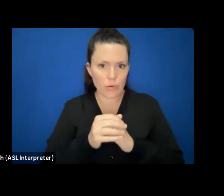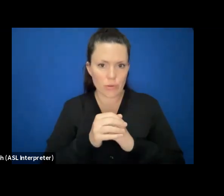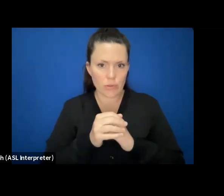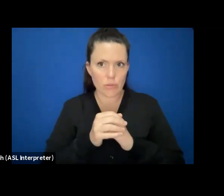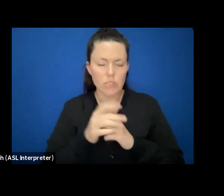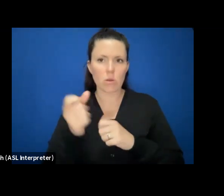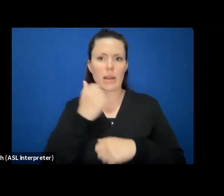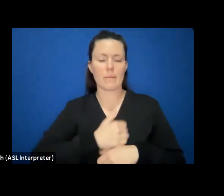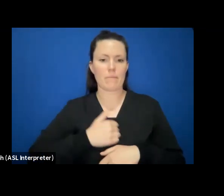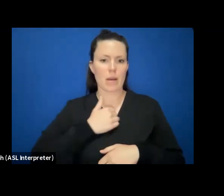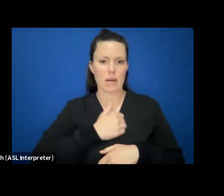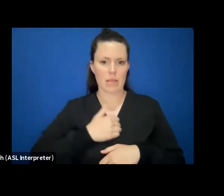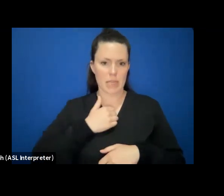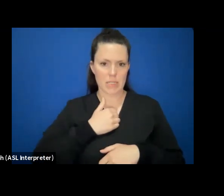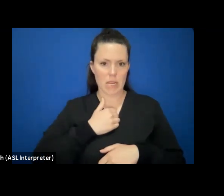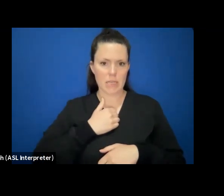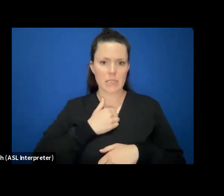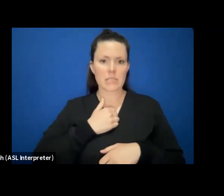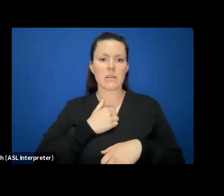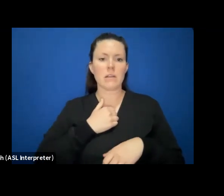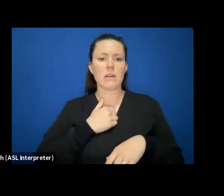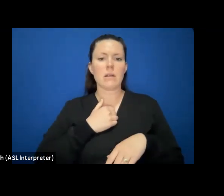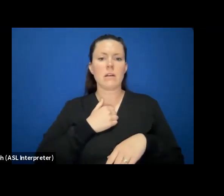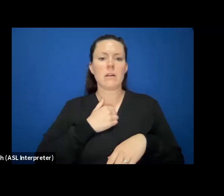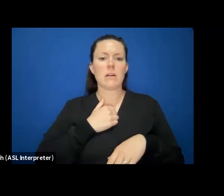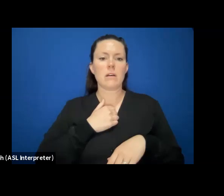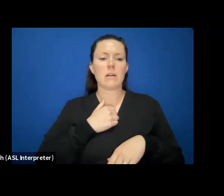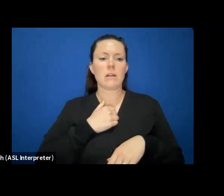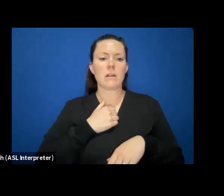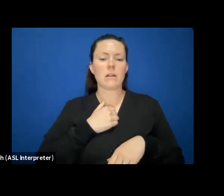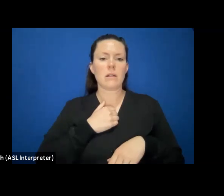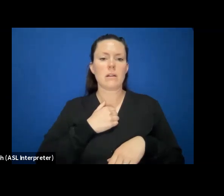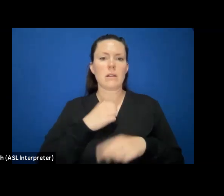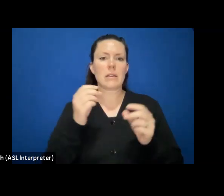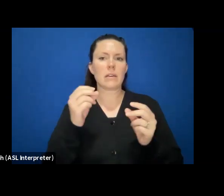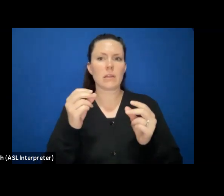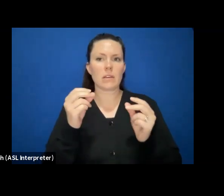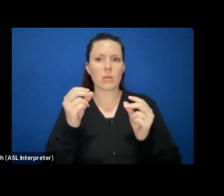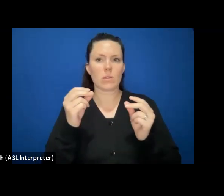I apologize if you already heard this, but just quickly,